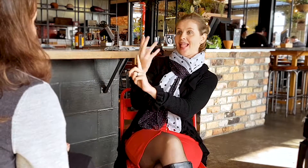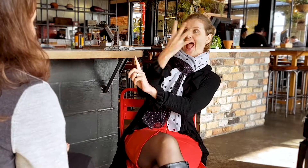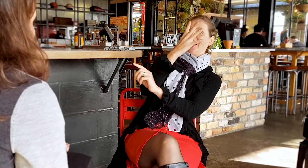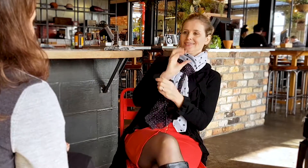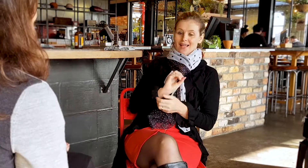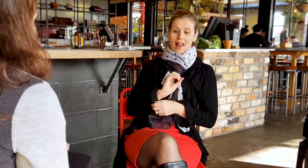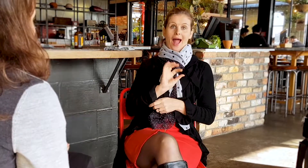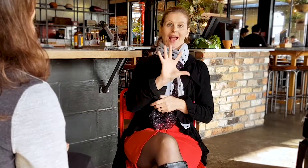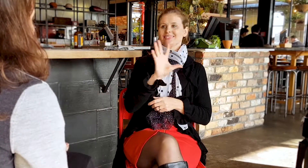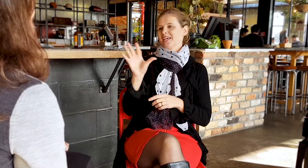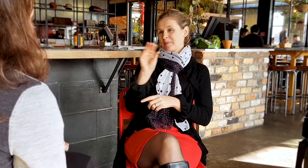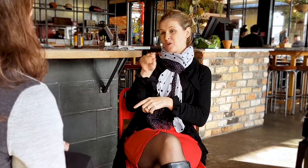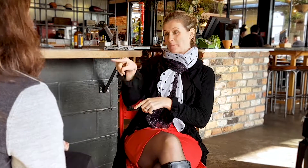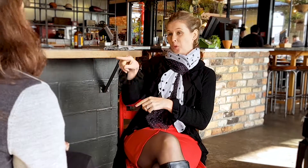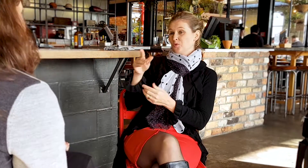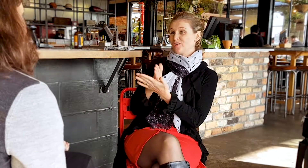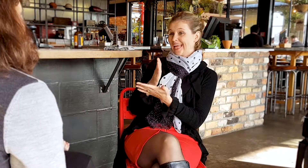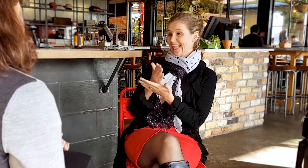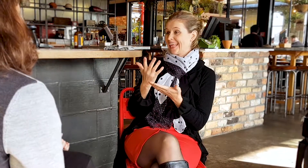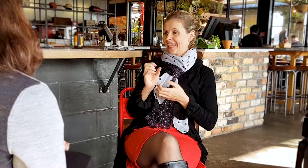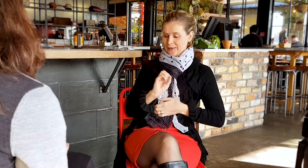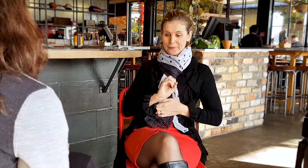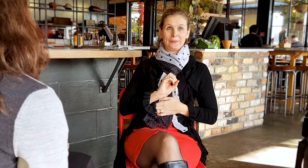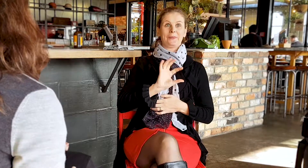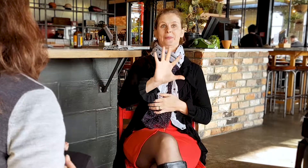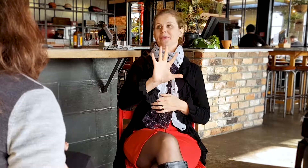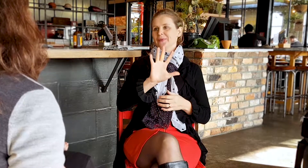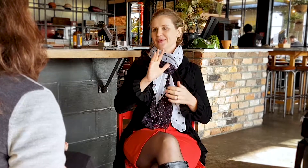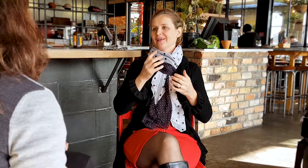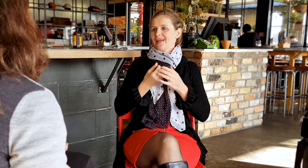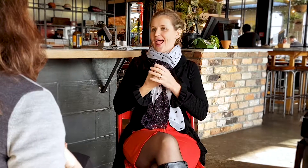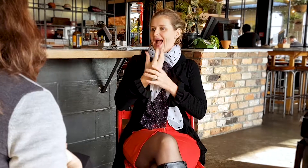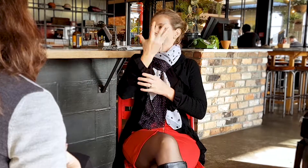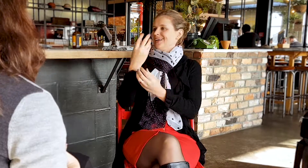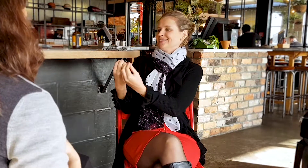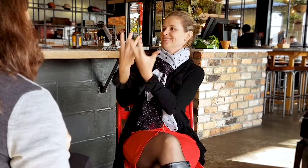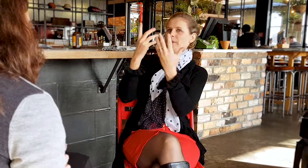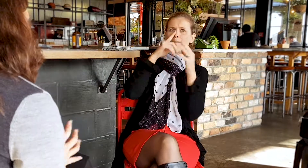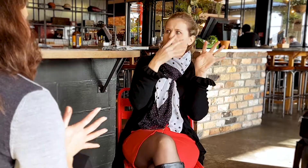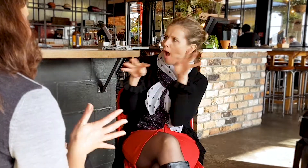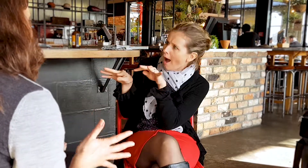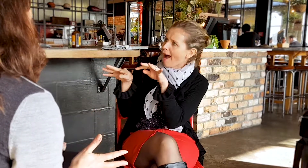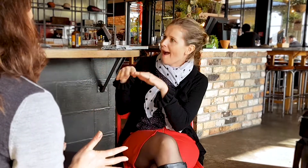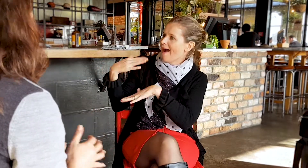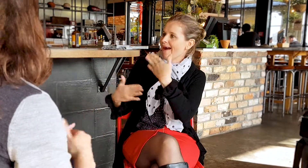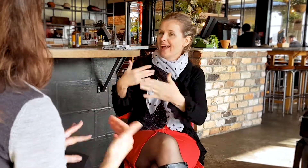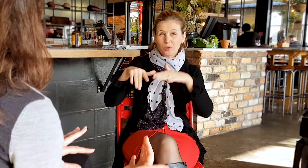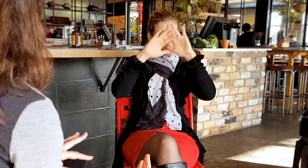sign language, to use sign language. So really that light actually comes from within, and it's just radiating out, and so